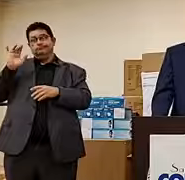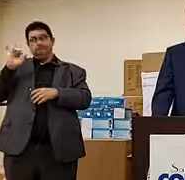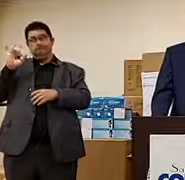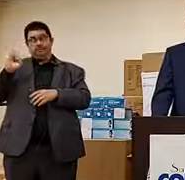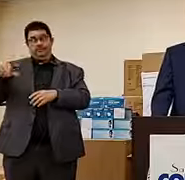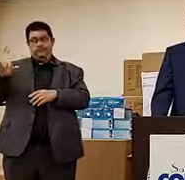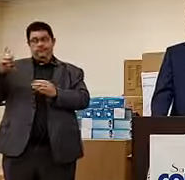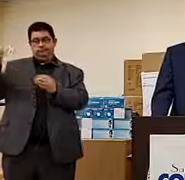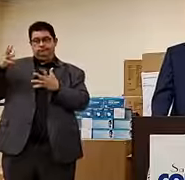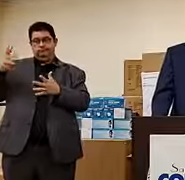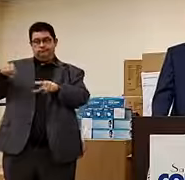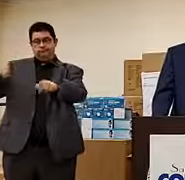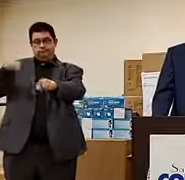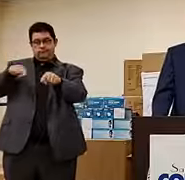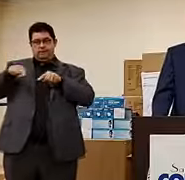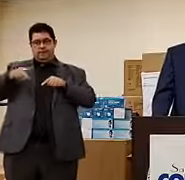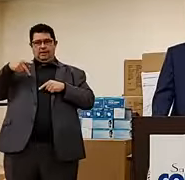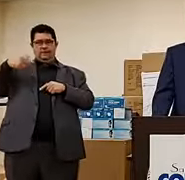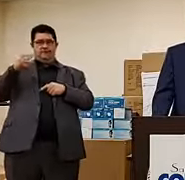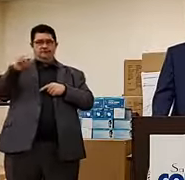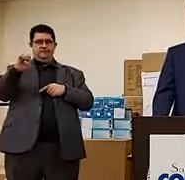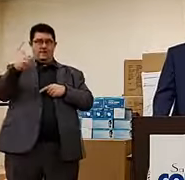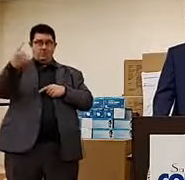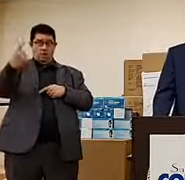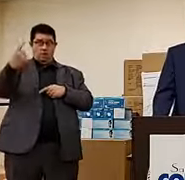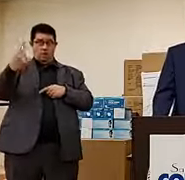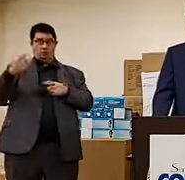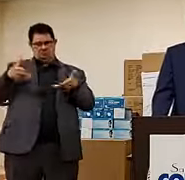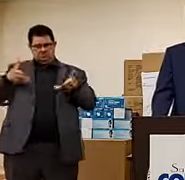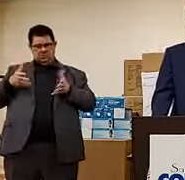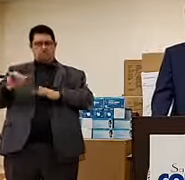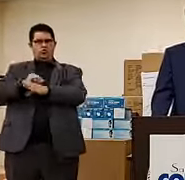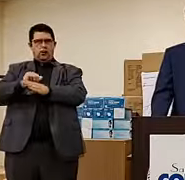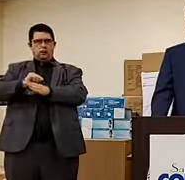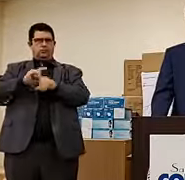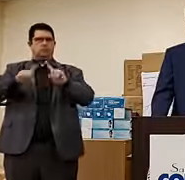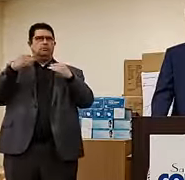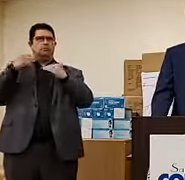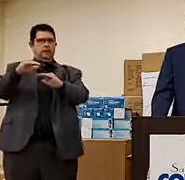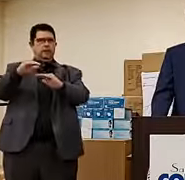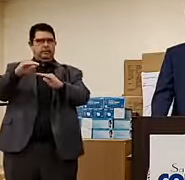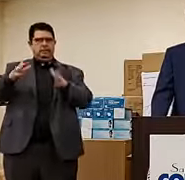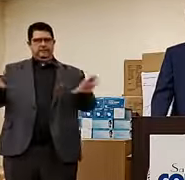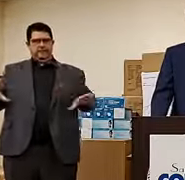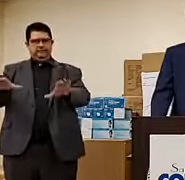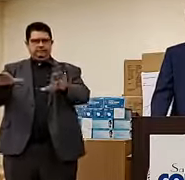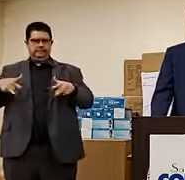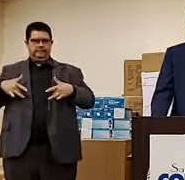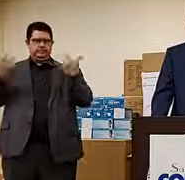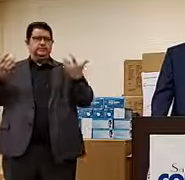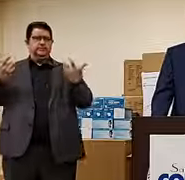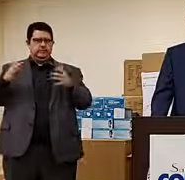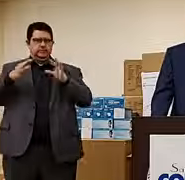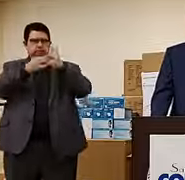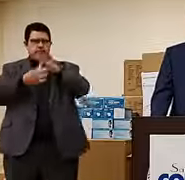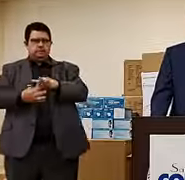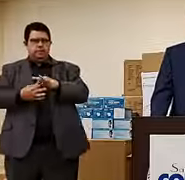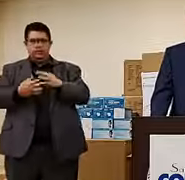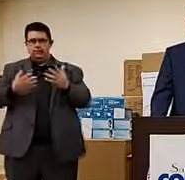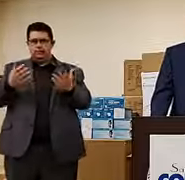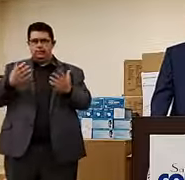youth sports and allow them to practice, but limit the activities surrounding youth sports that were associated